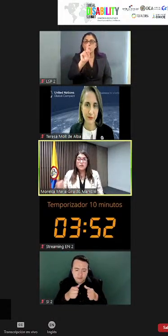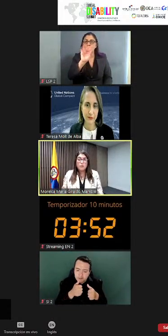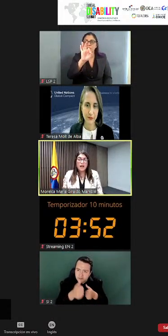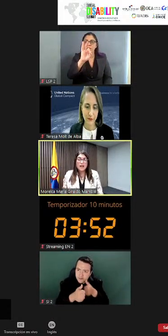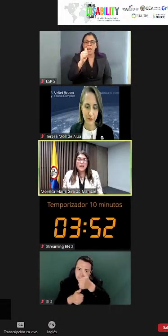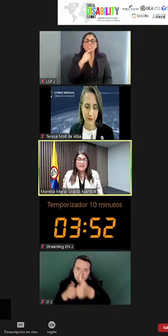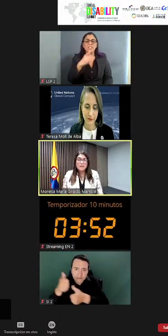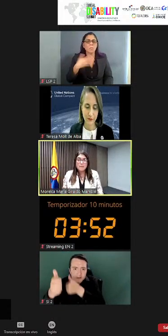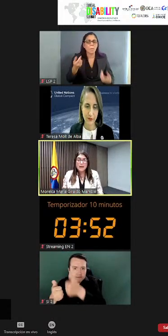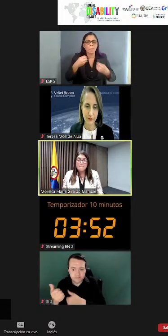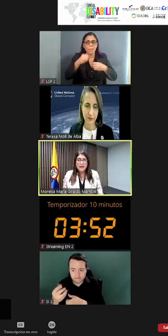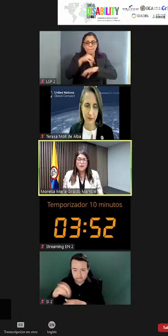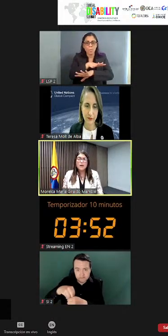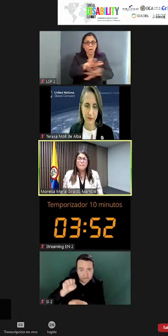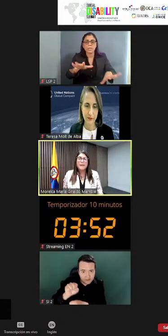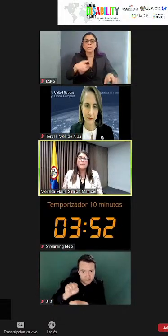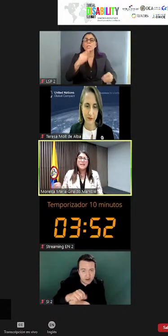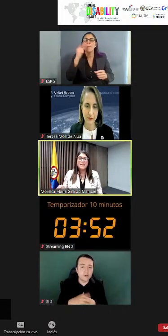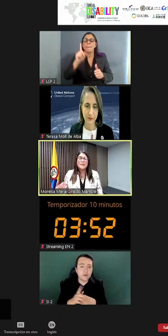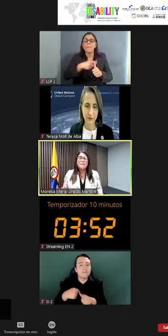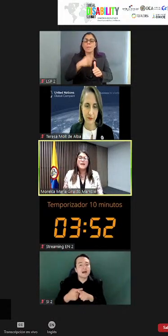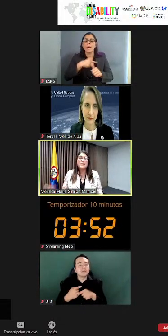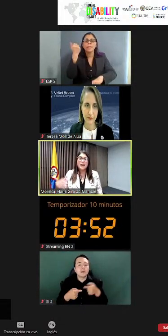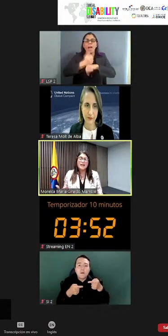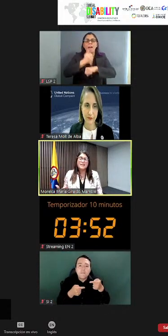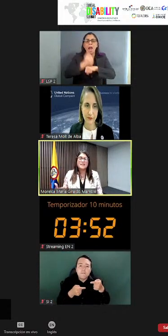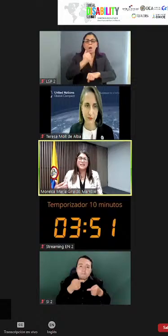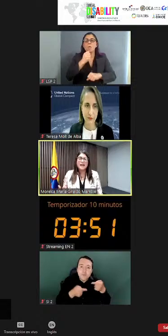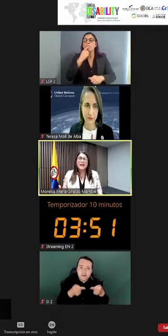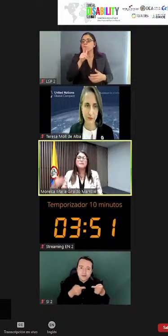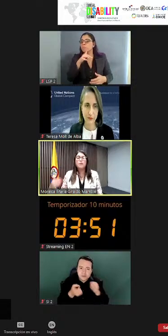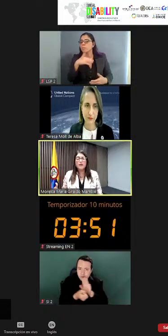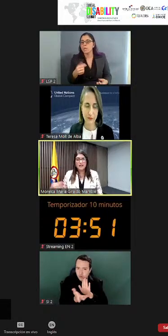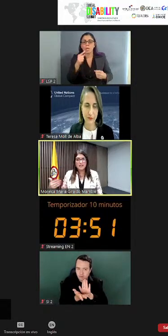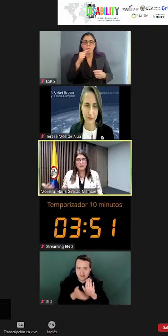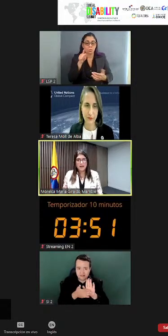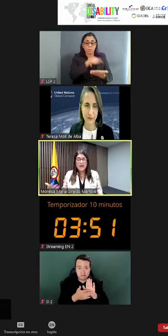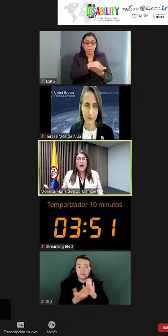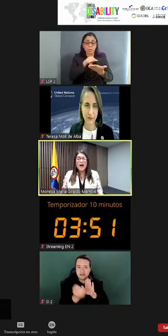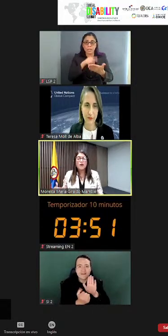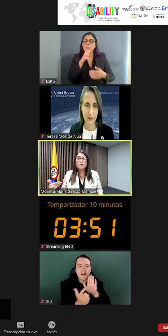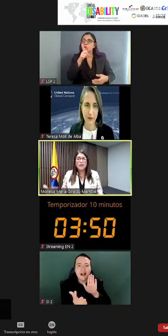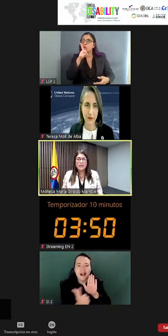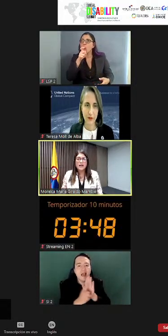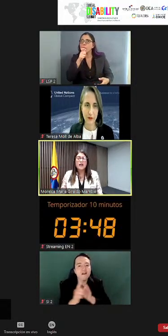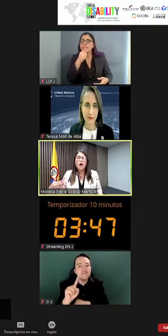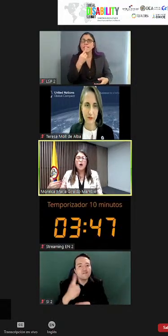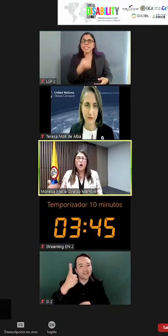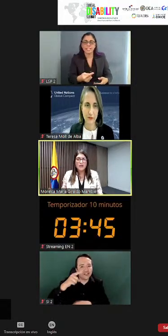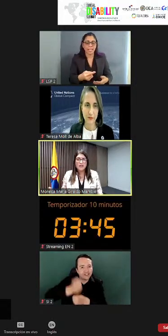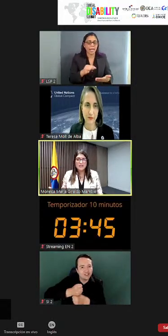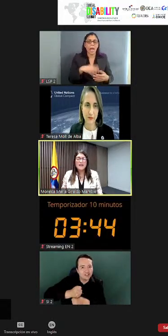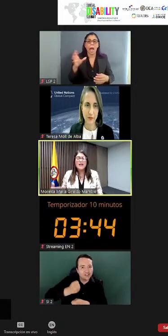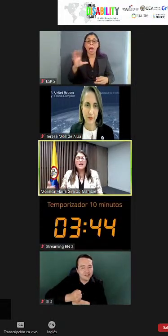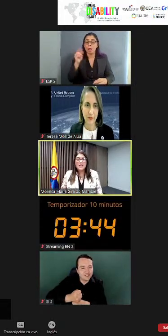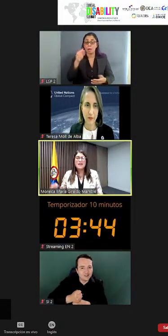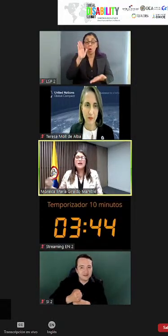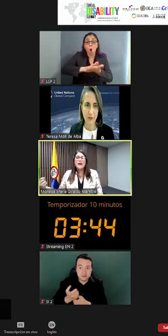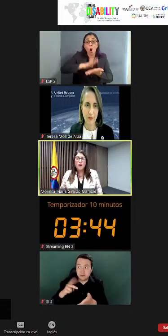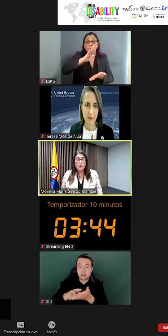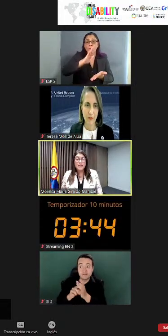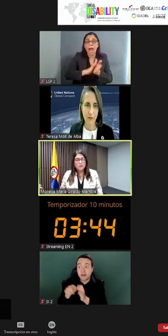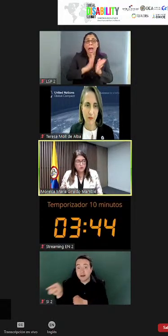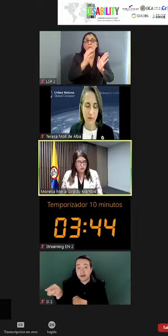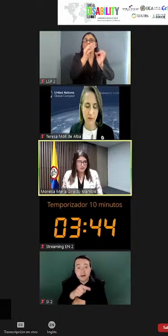employability public policies as the law offers employment that invites public and private entities